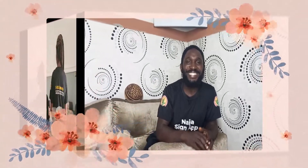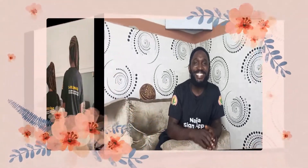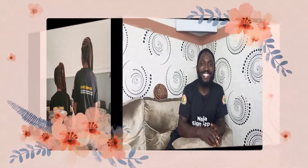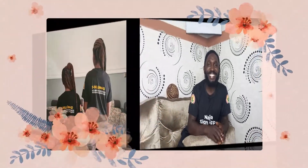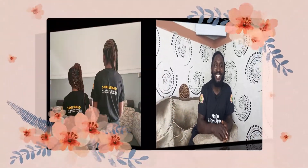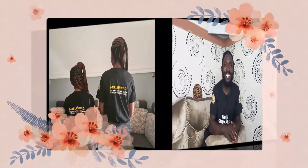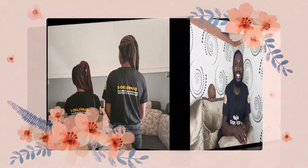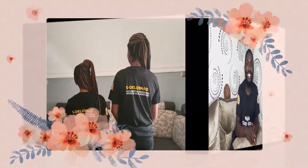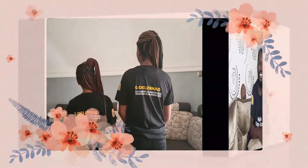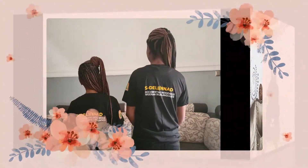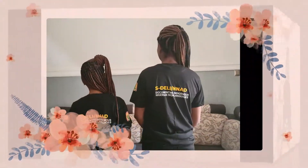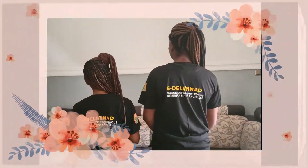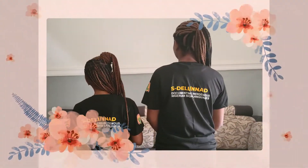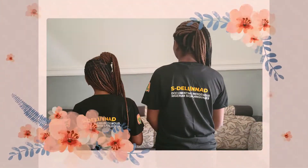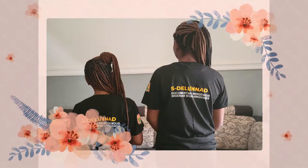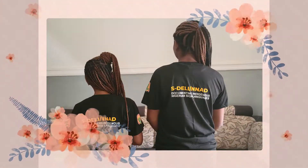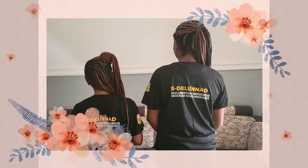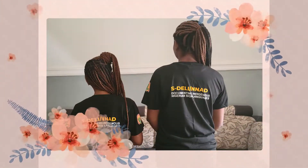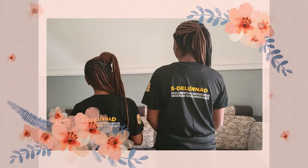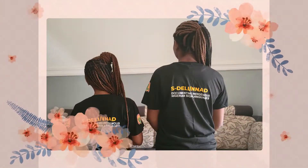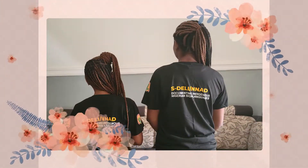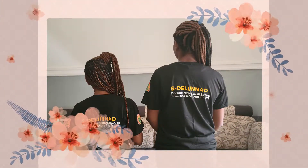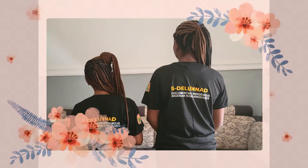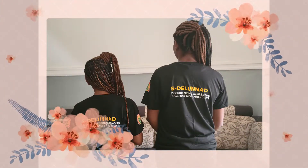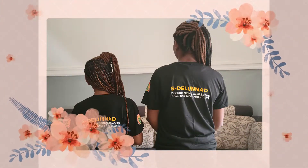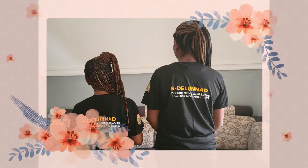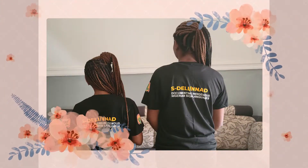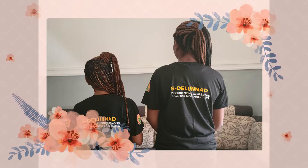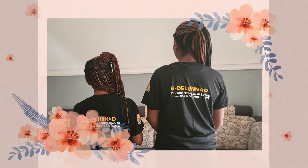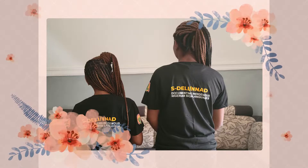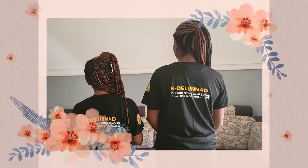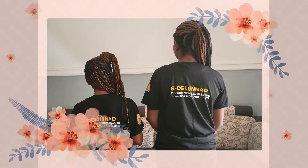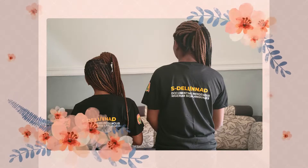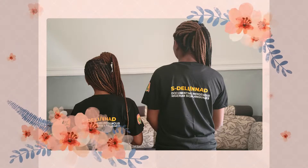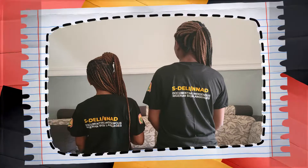We are gonna scale to the sky